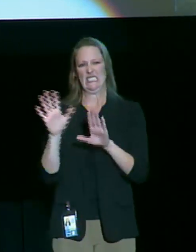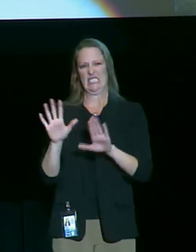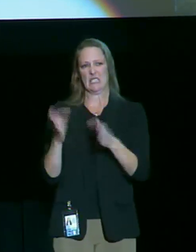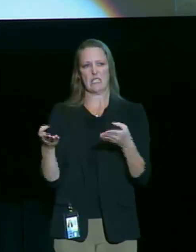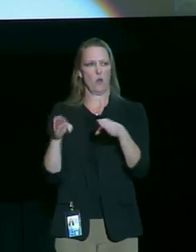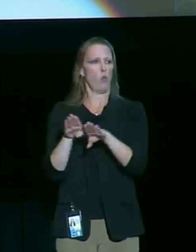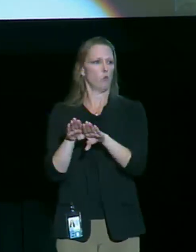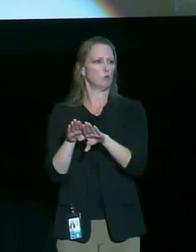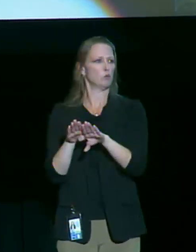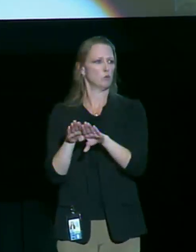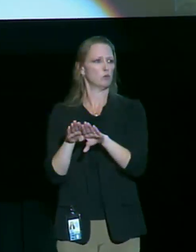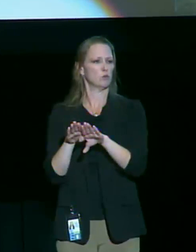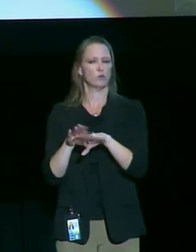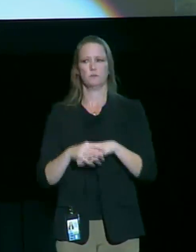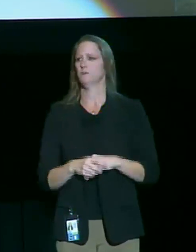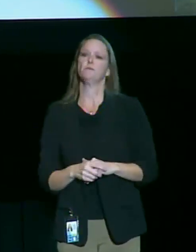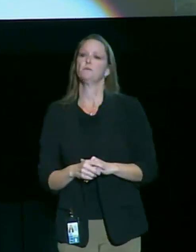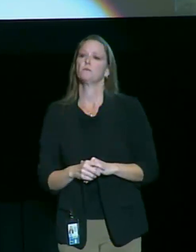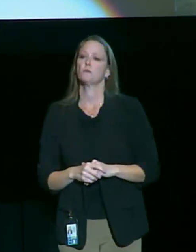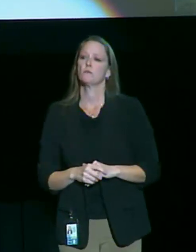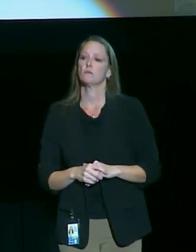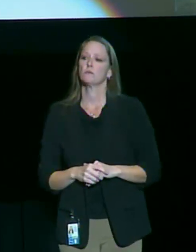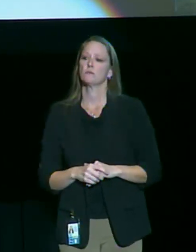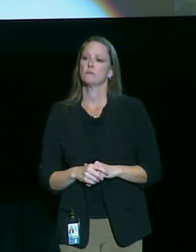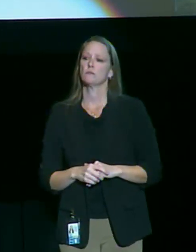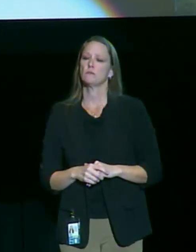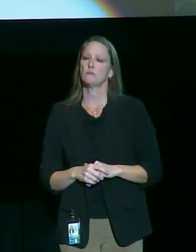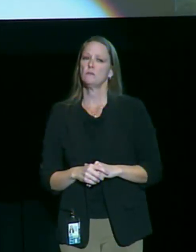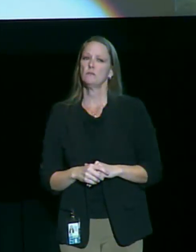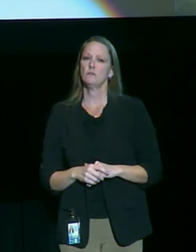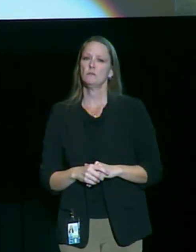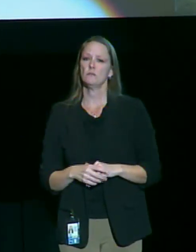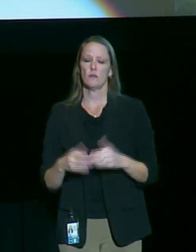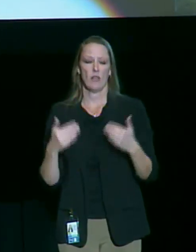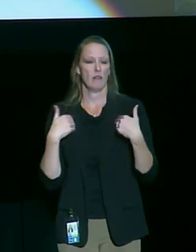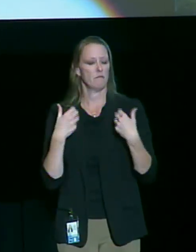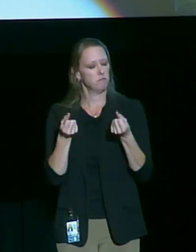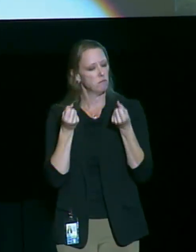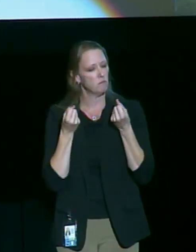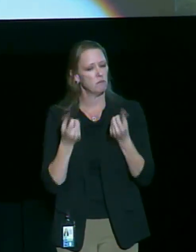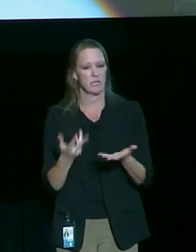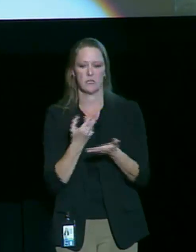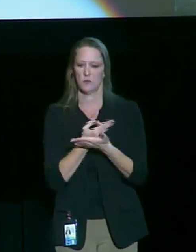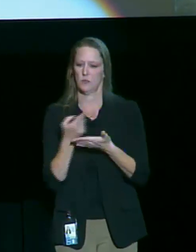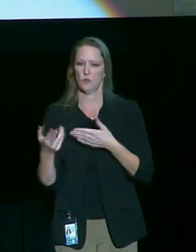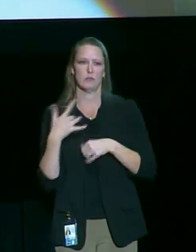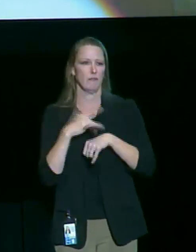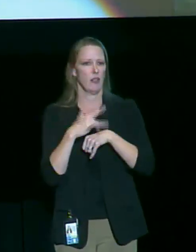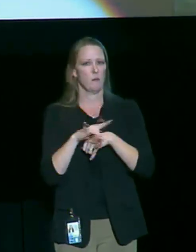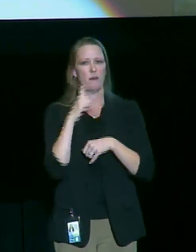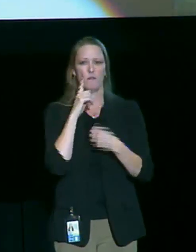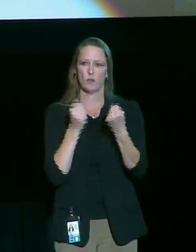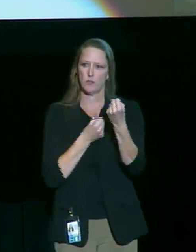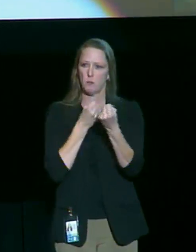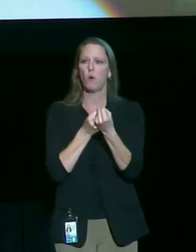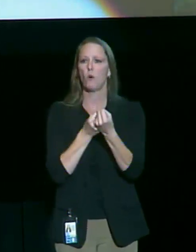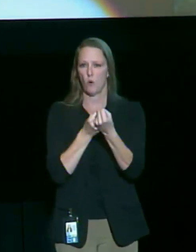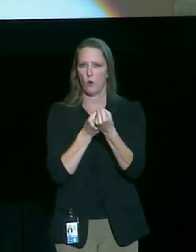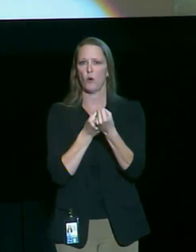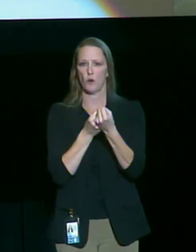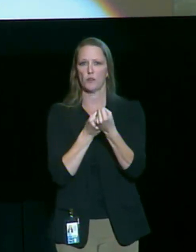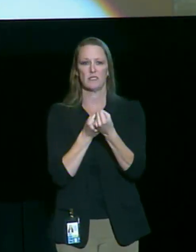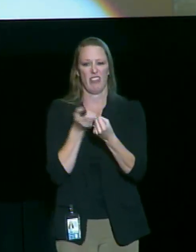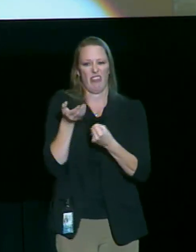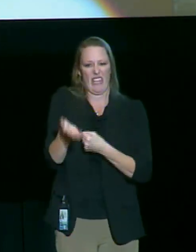on Sundays. Of the many resources available for support and also available at the